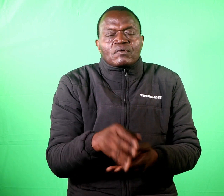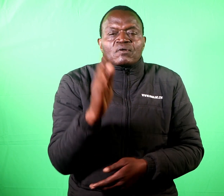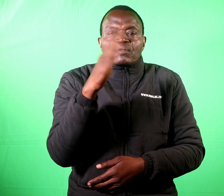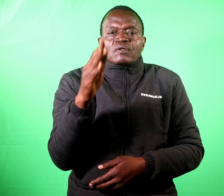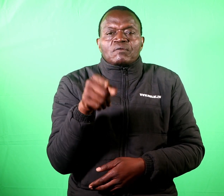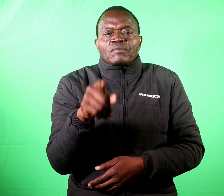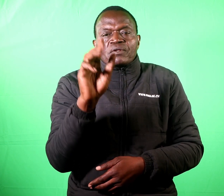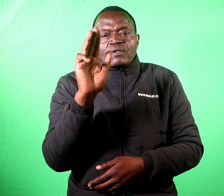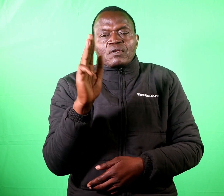10.9%,